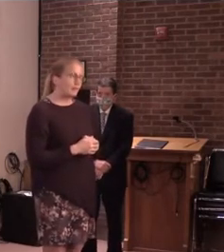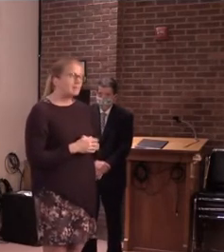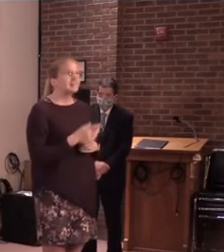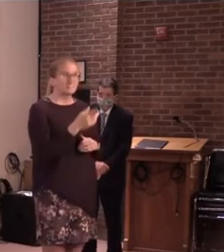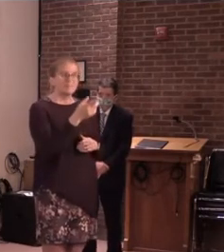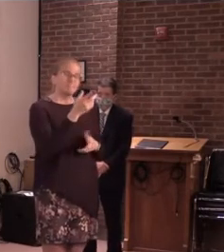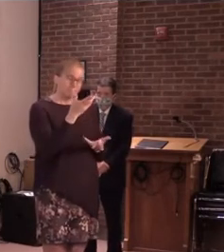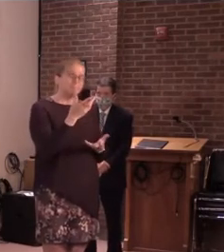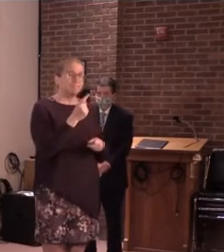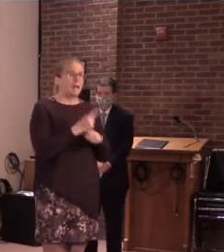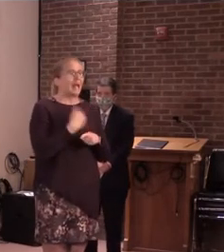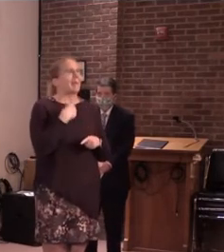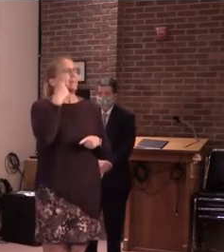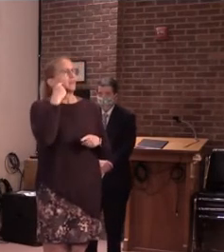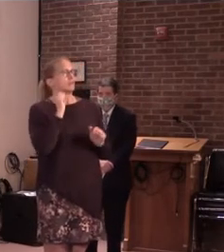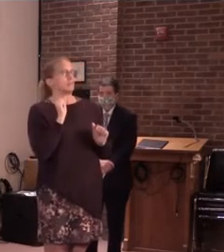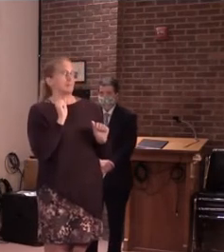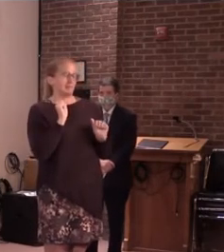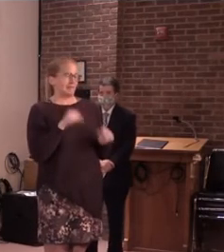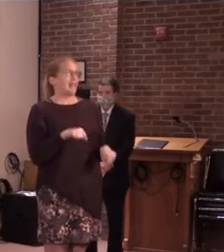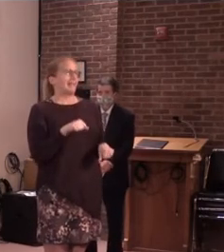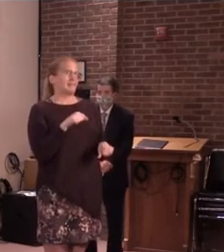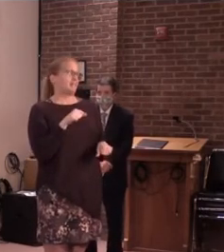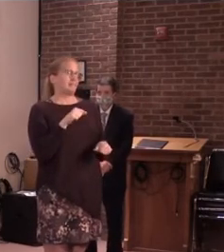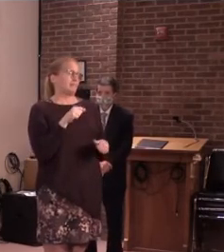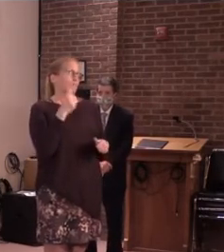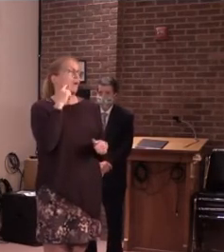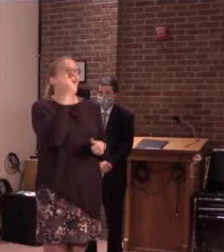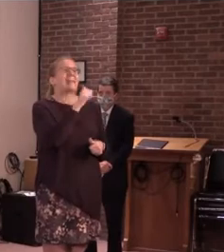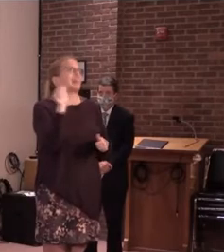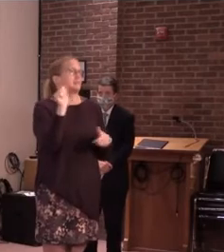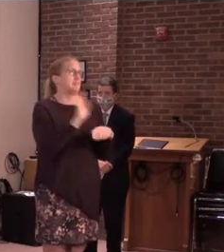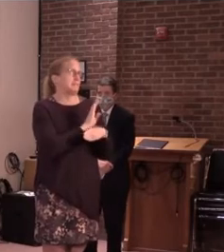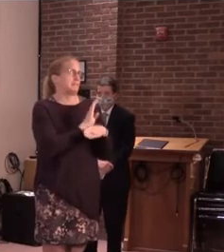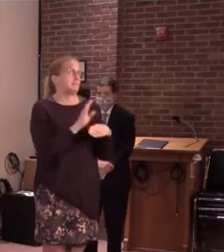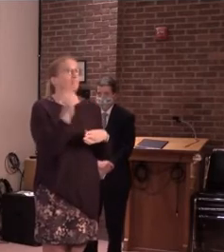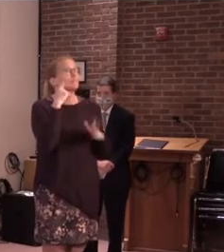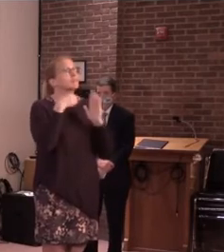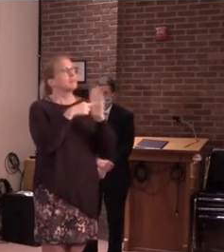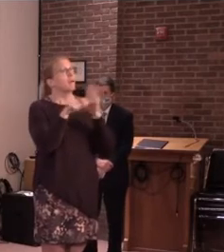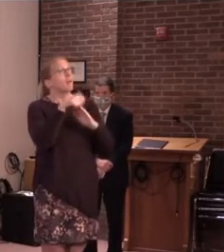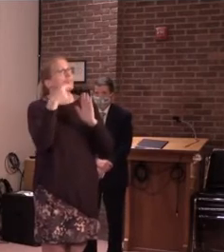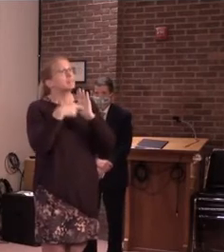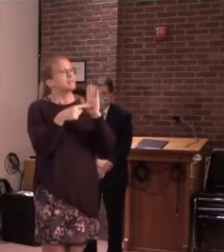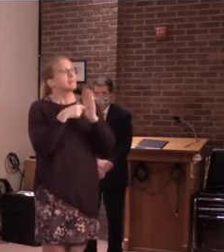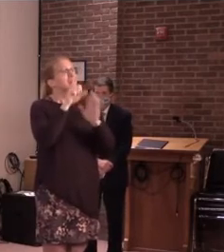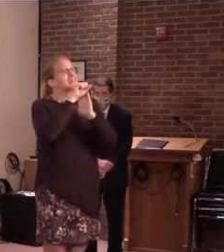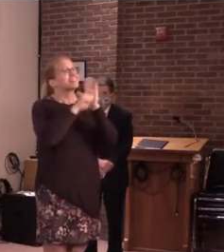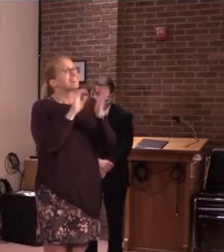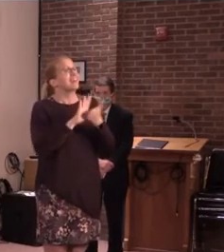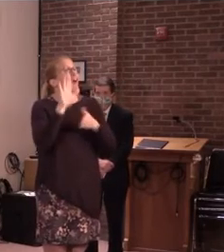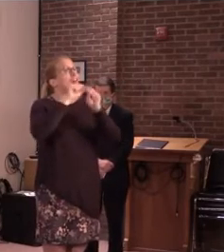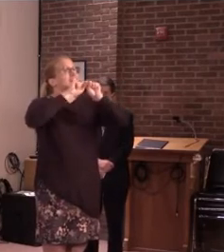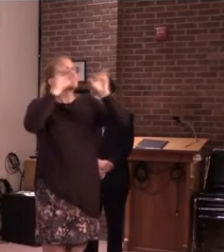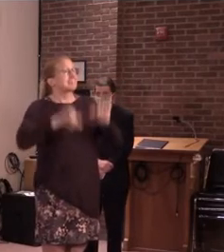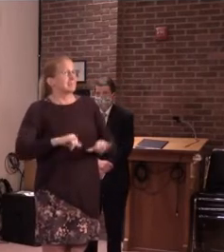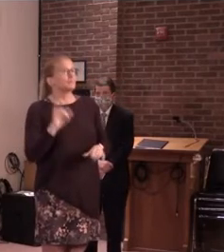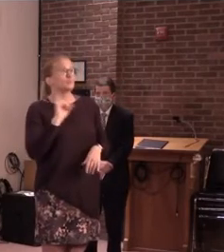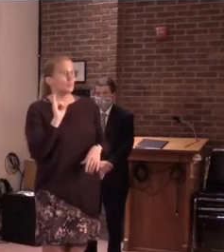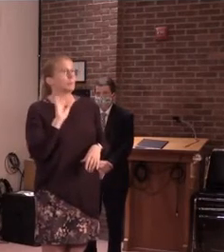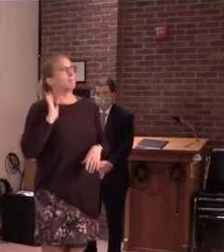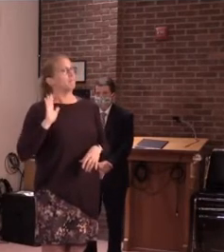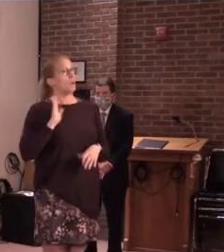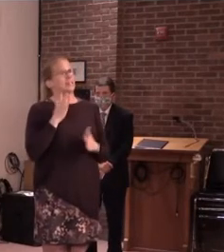entity, any sector. I think you can look at our state college system as an example as well. You know, every crisis